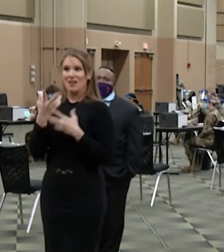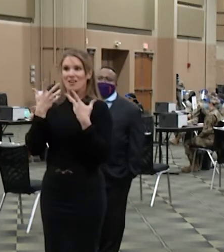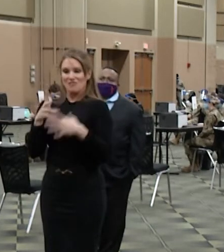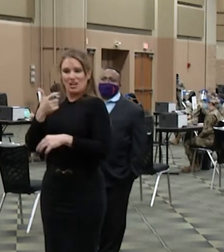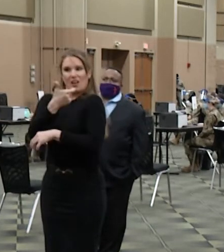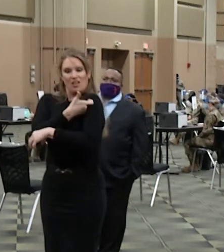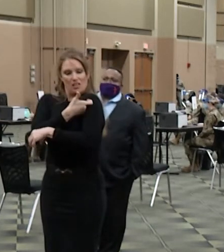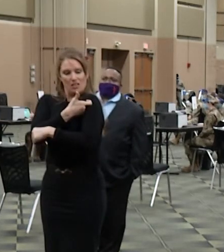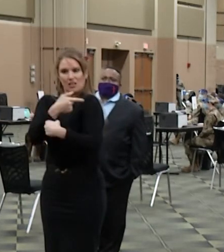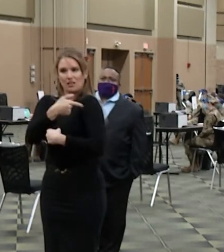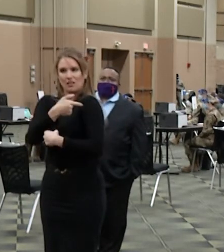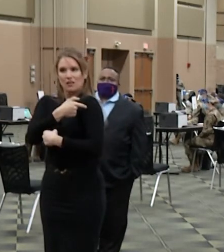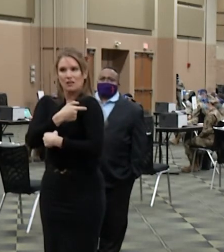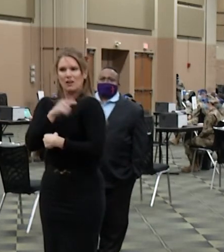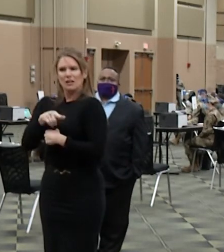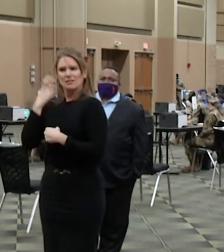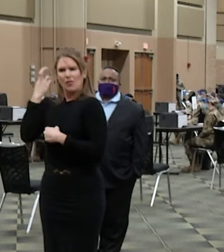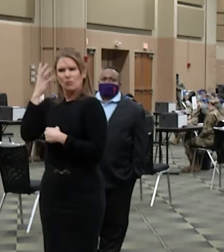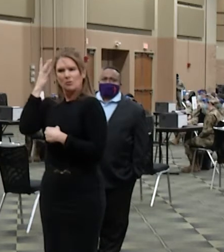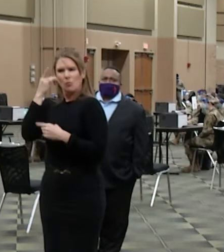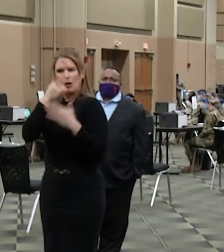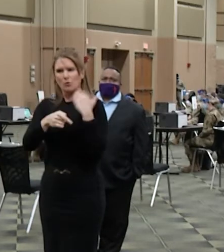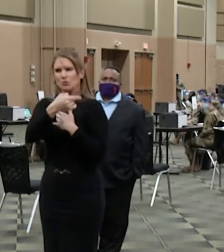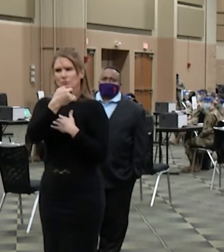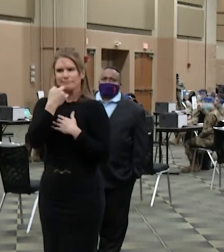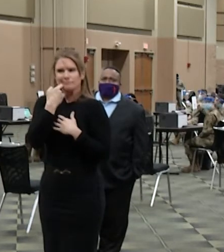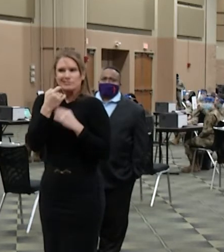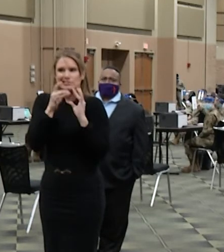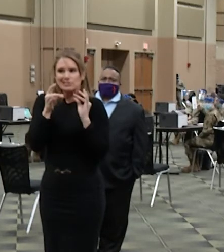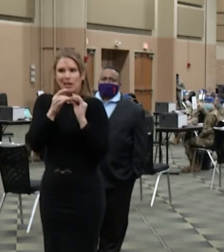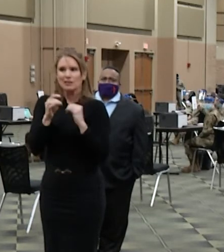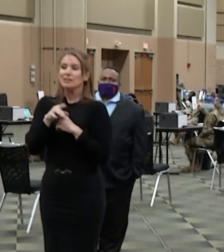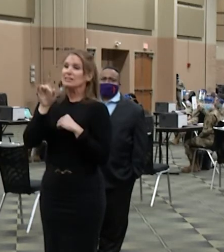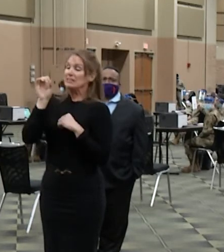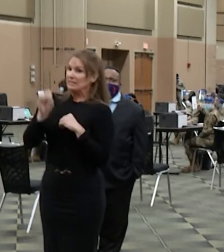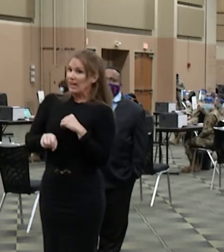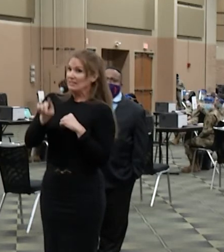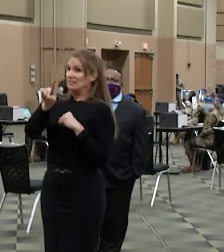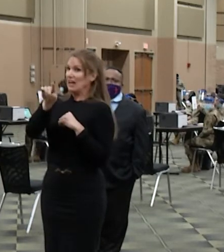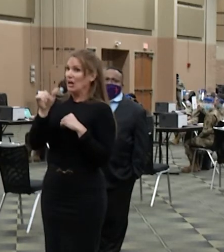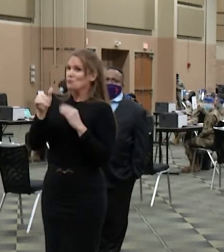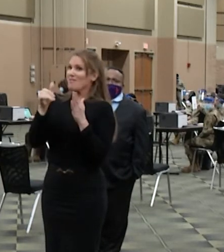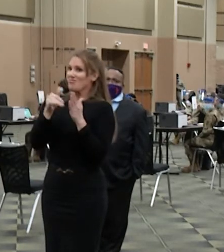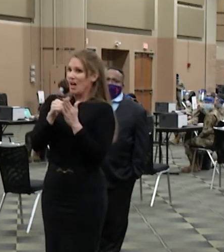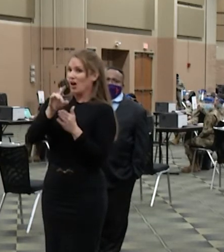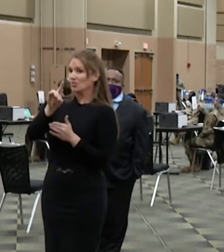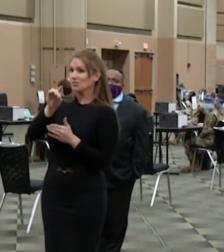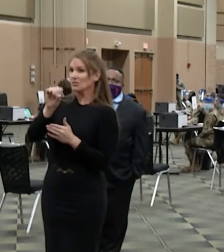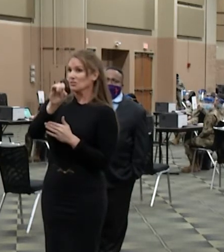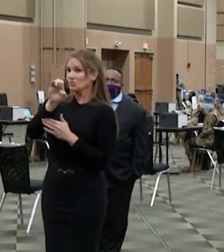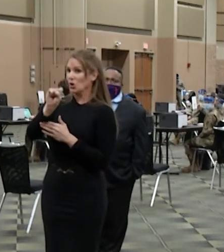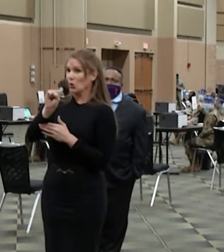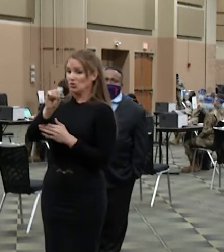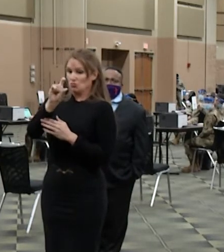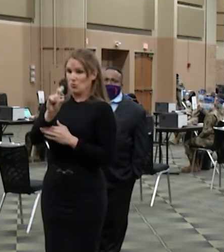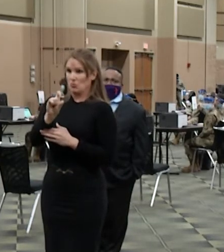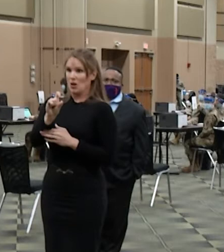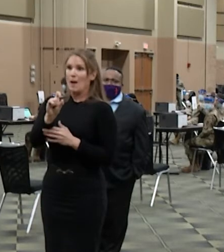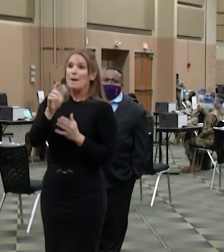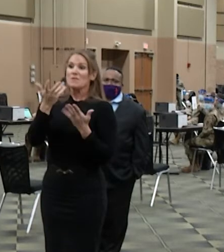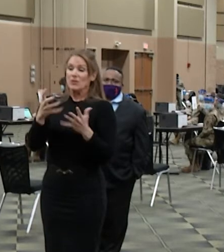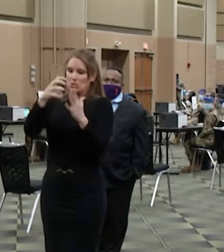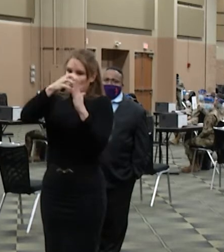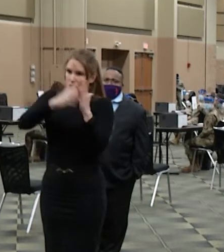administered. Is that the reason why exactly you just said? Yeah, there are hundreds of thousands of doses that have been removed from